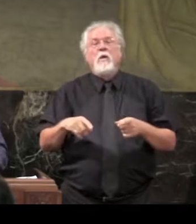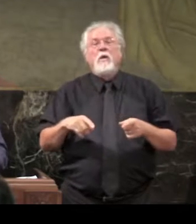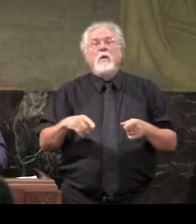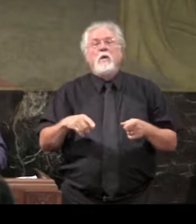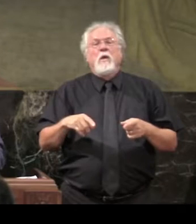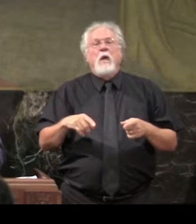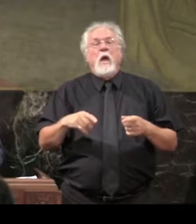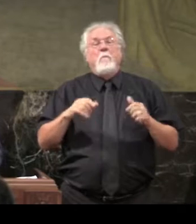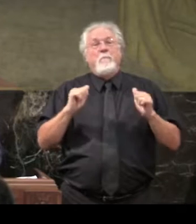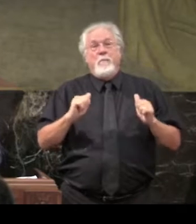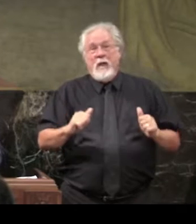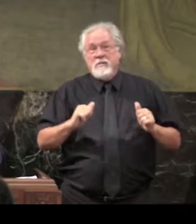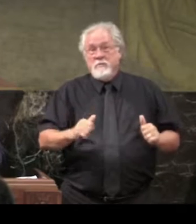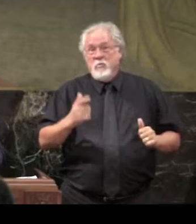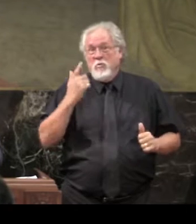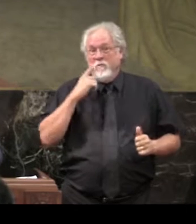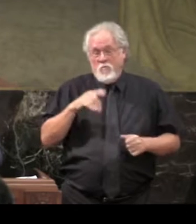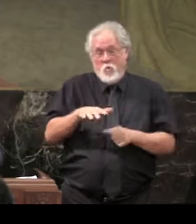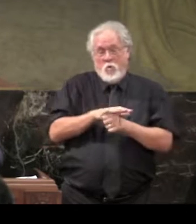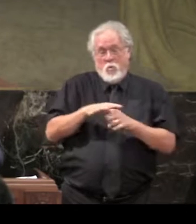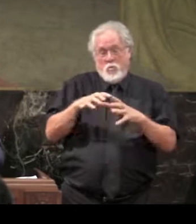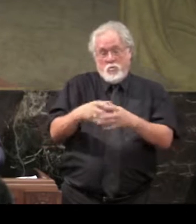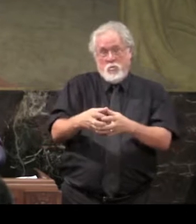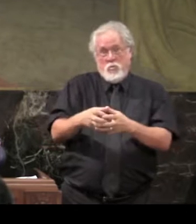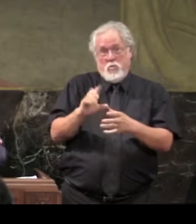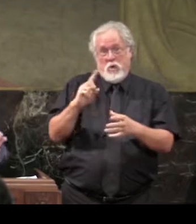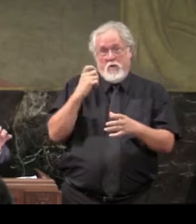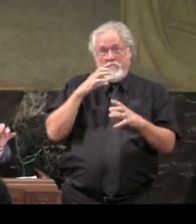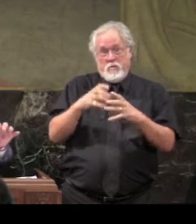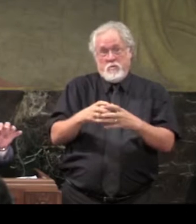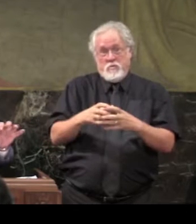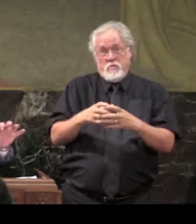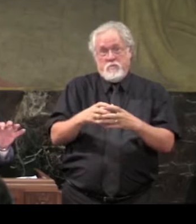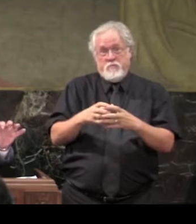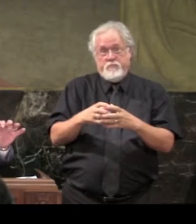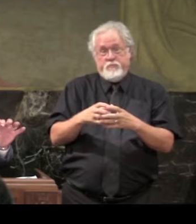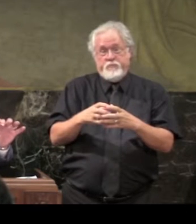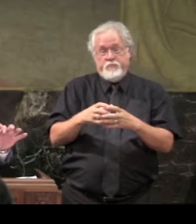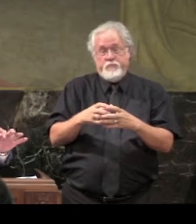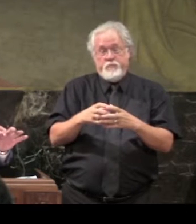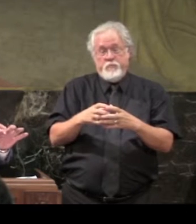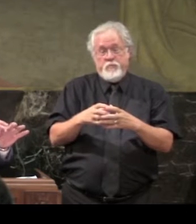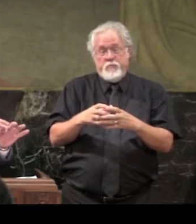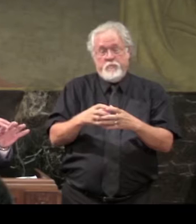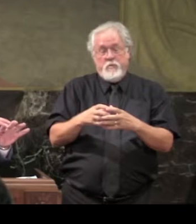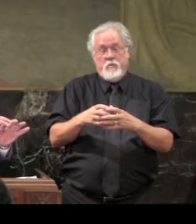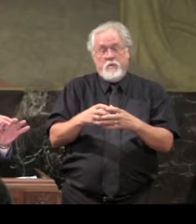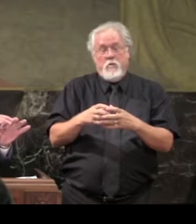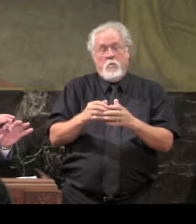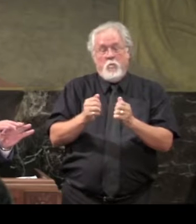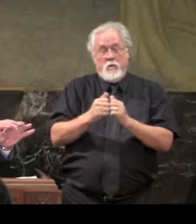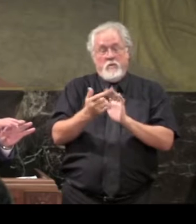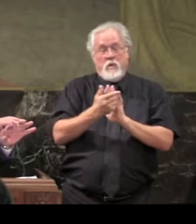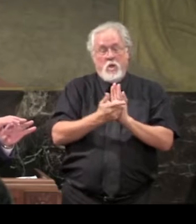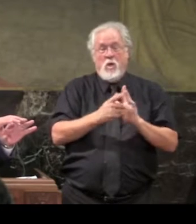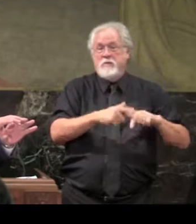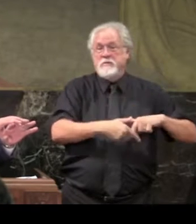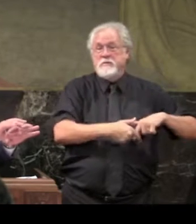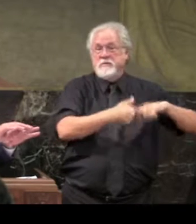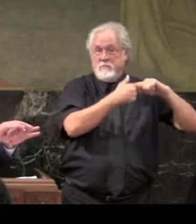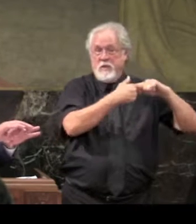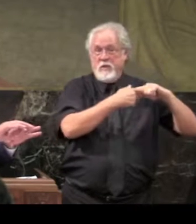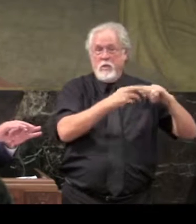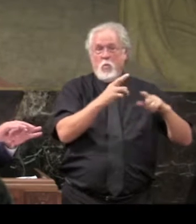possible for the local governmental entities to, by ordinance, suspend